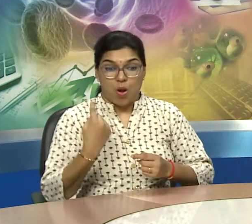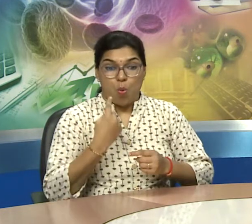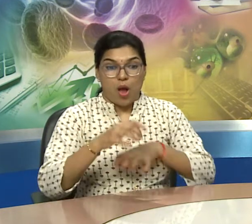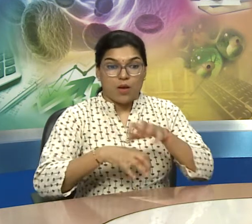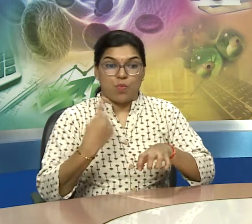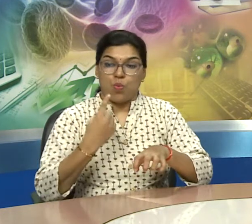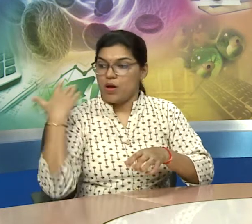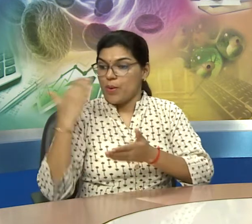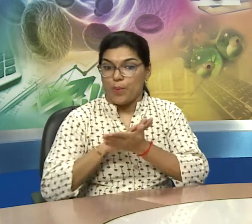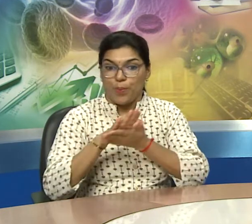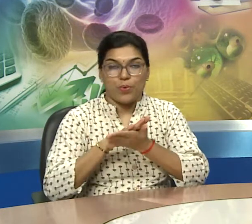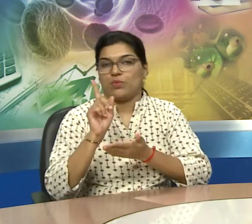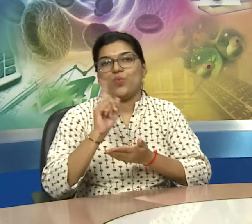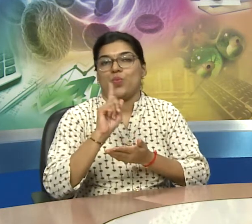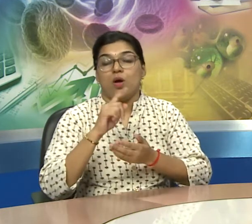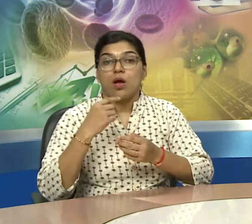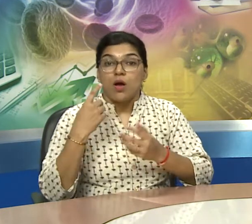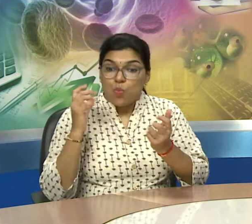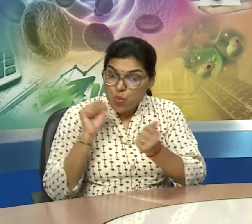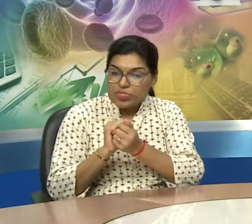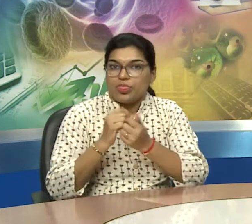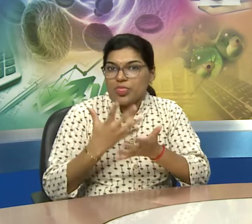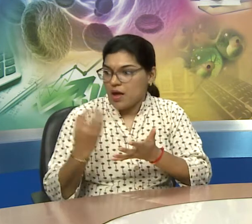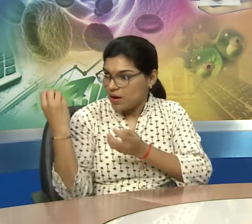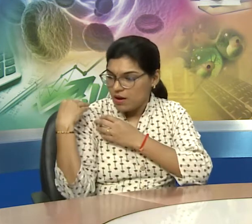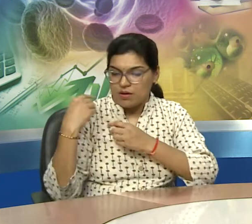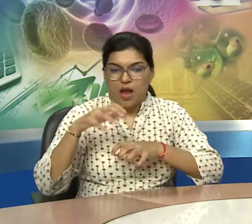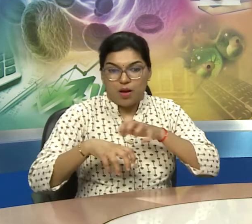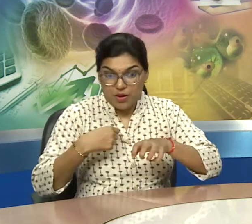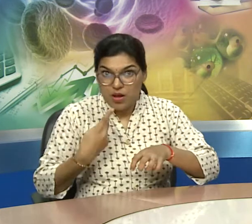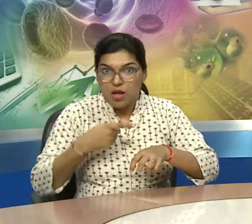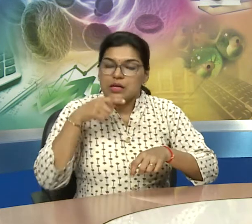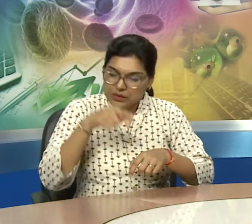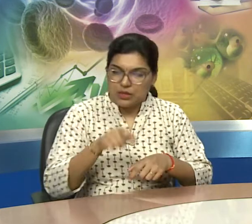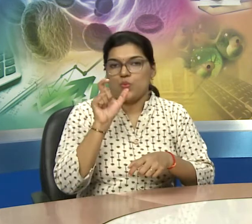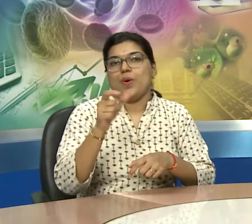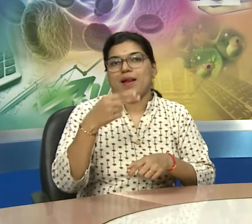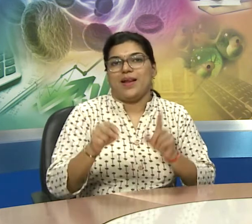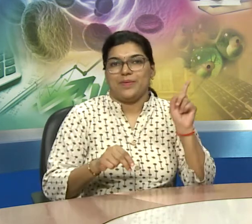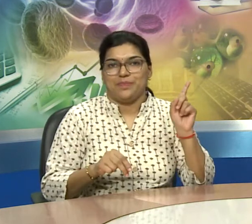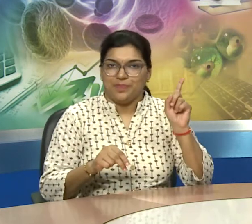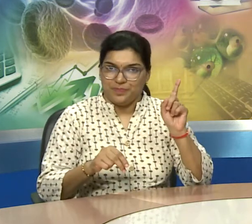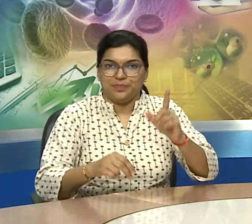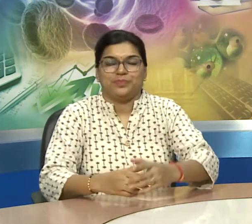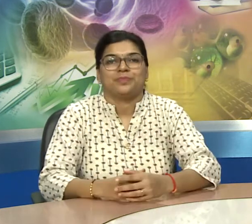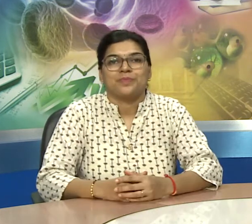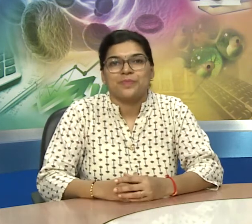D-R-A-U-G-H-T, draught animals, are used for those animals who